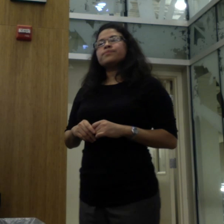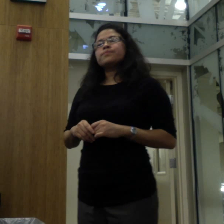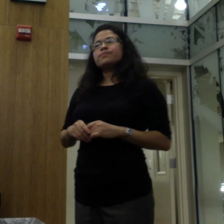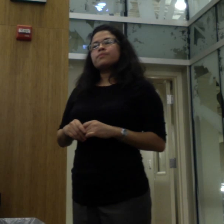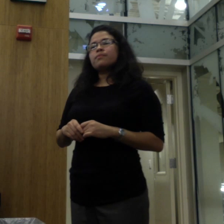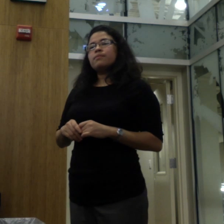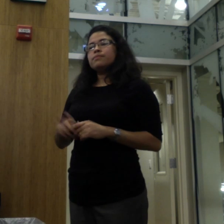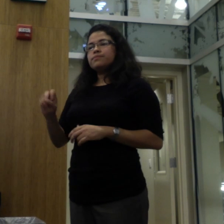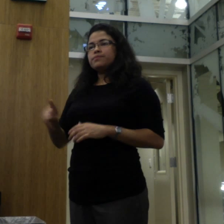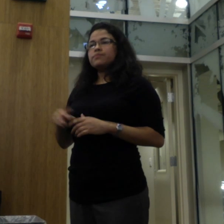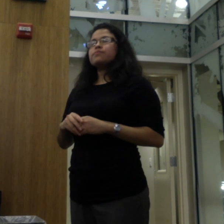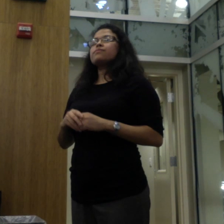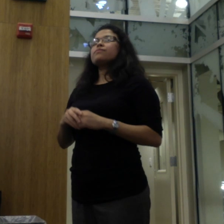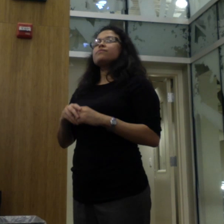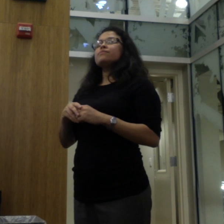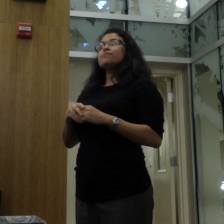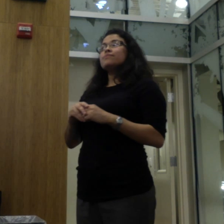Okay.